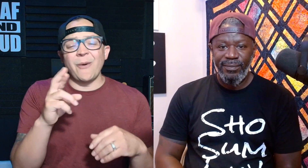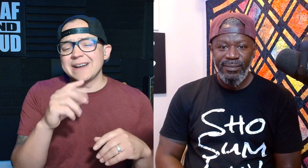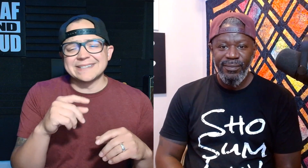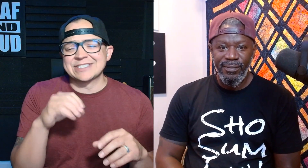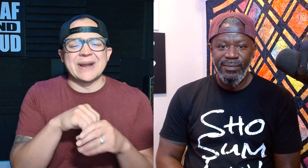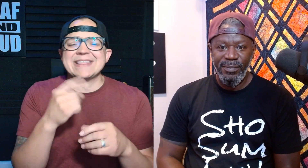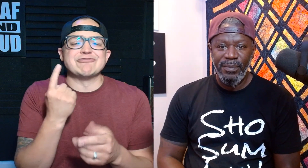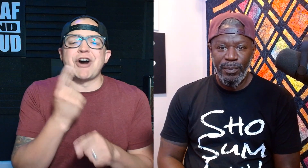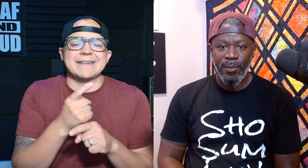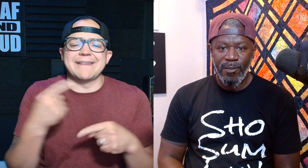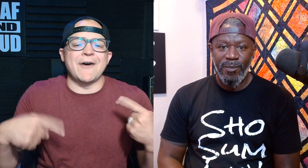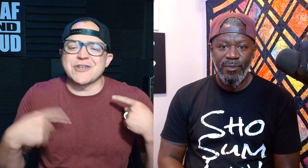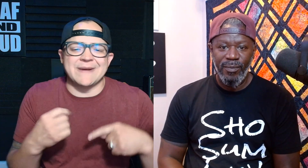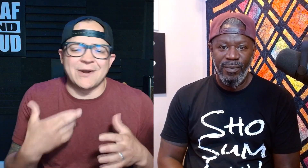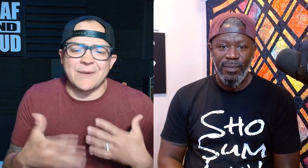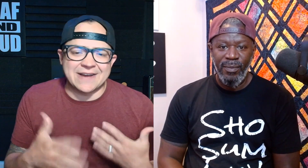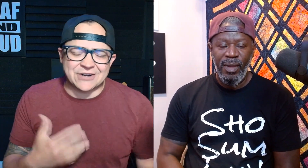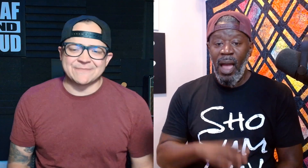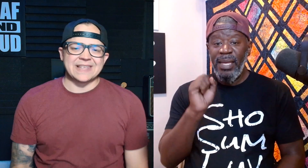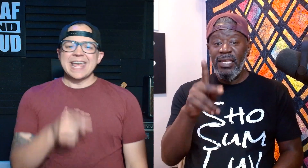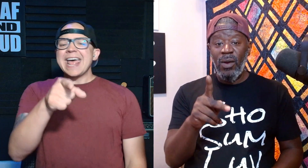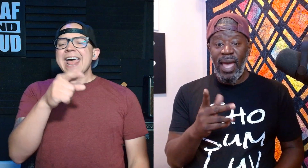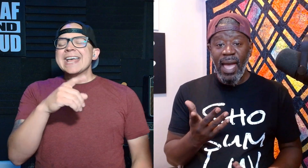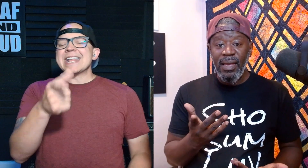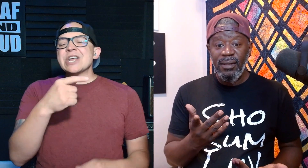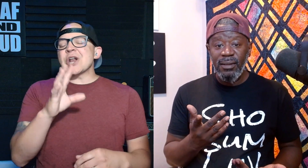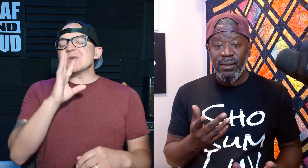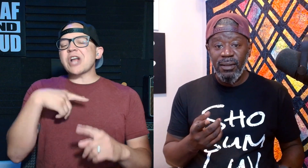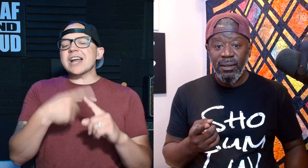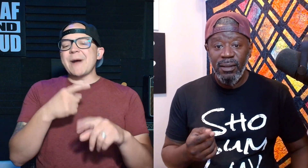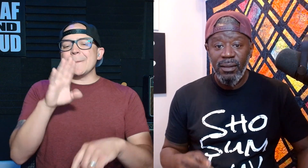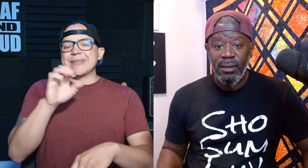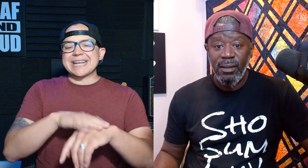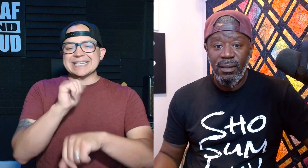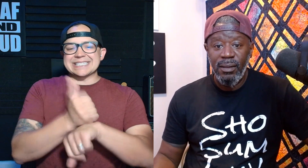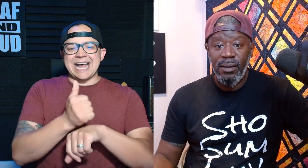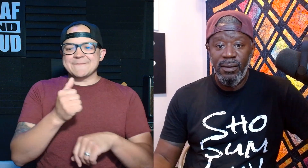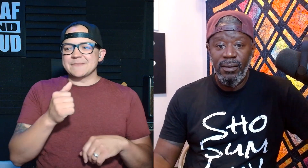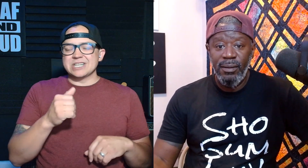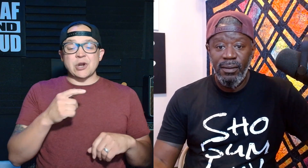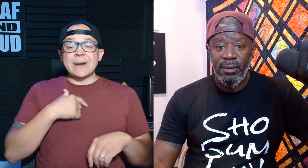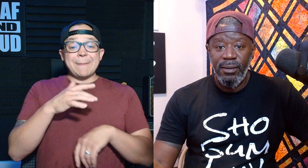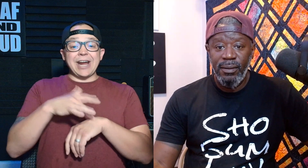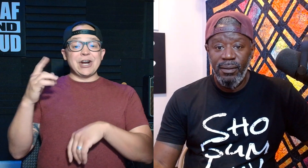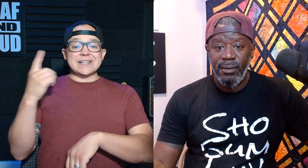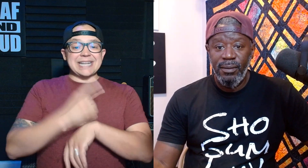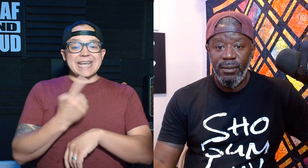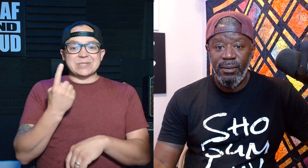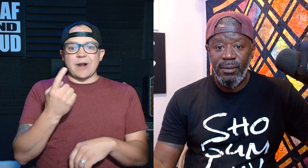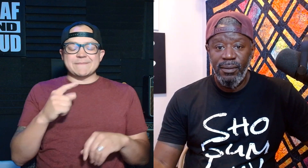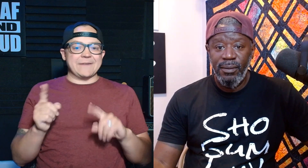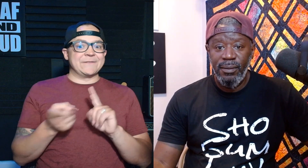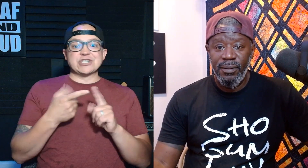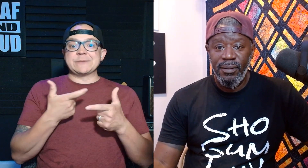uplifting or you're in the right argument or whatever. I mean, it's okay. You talk about being on set. So in my early